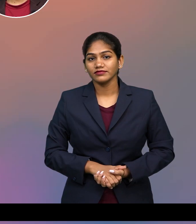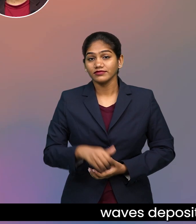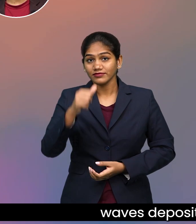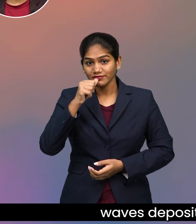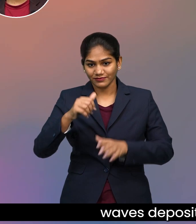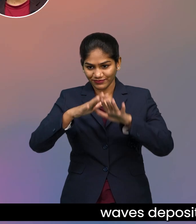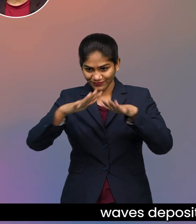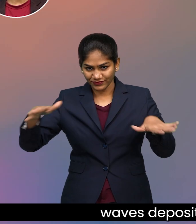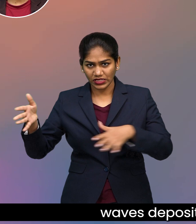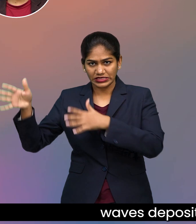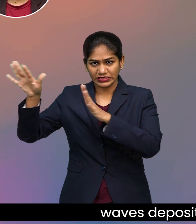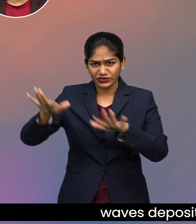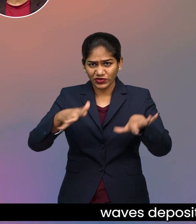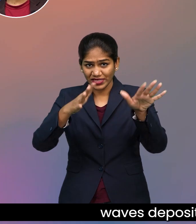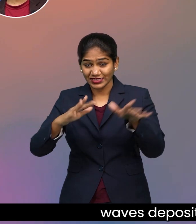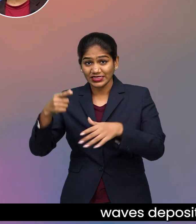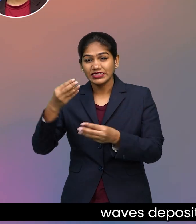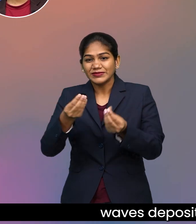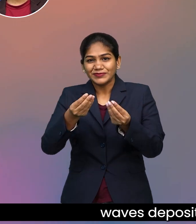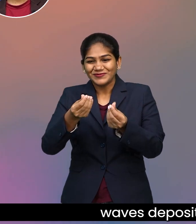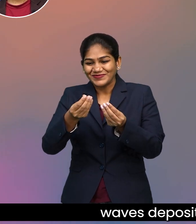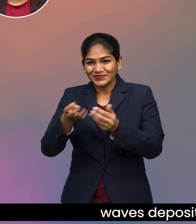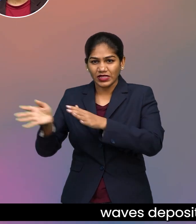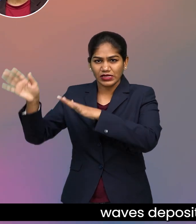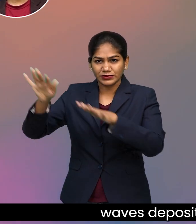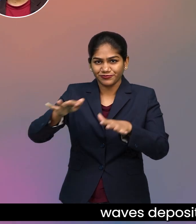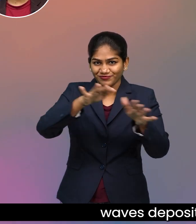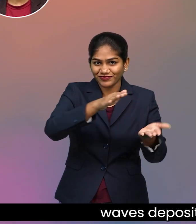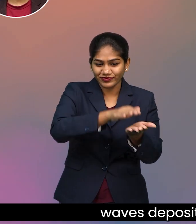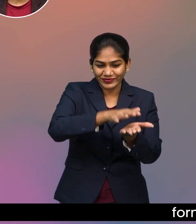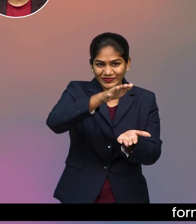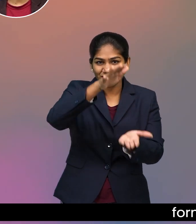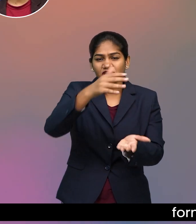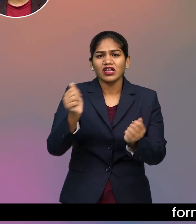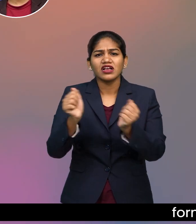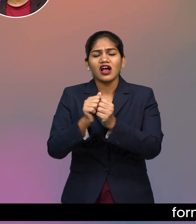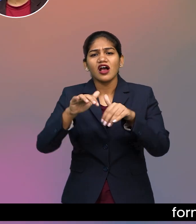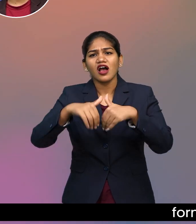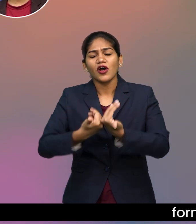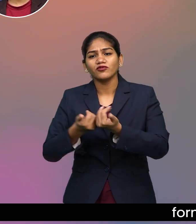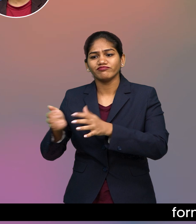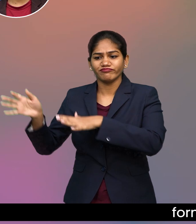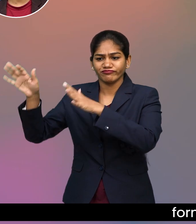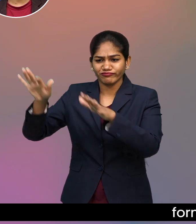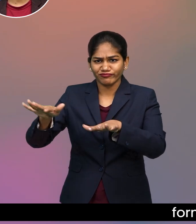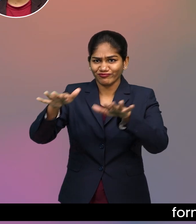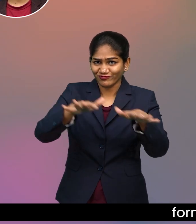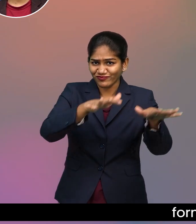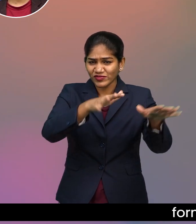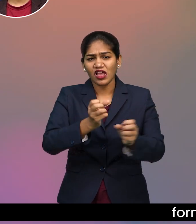The sea waves deposit sediments along the shores, forming beaches,